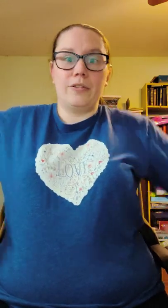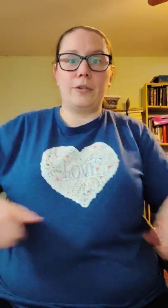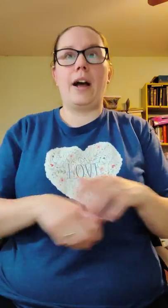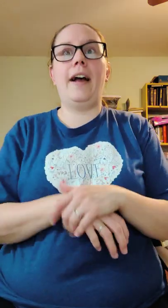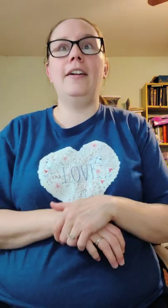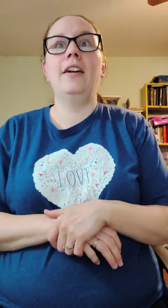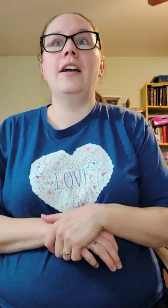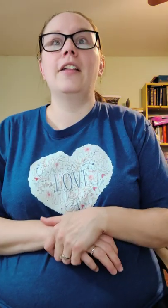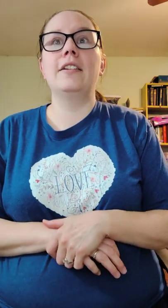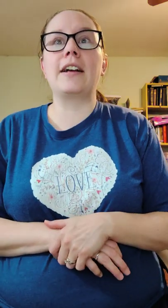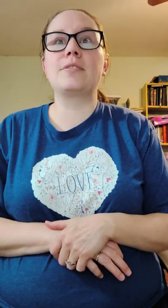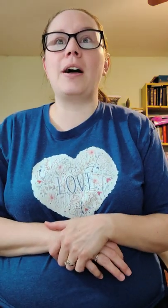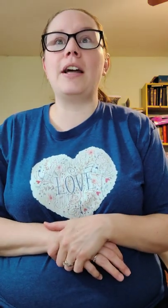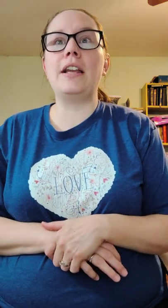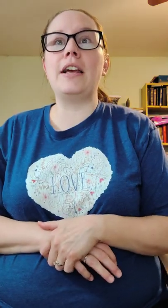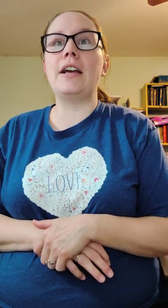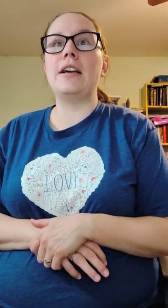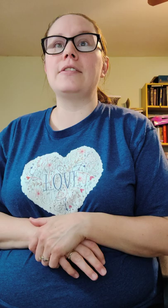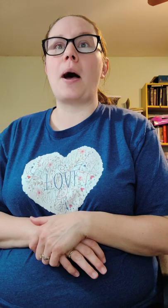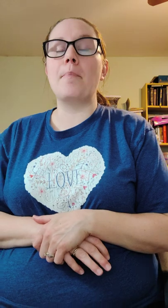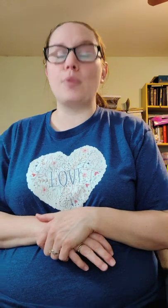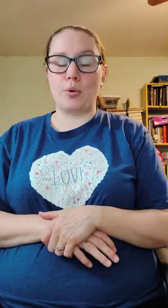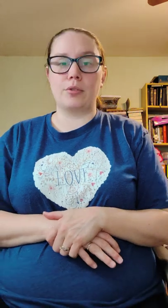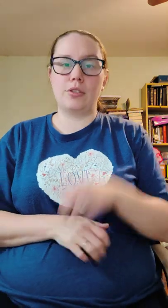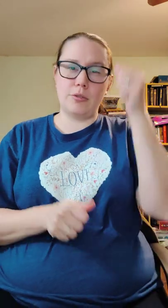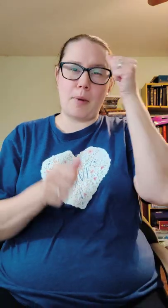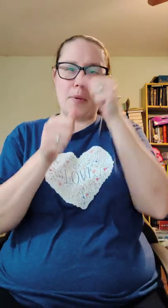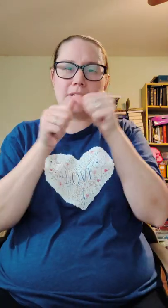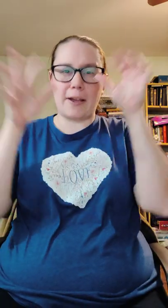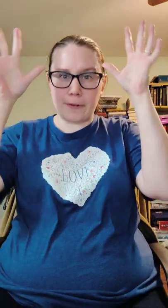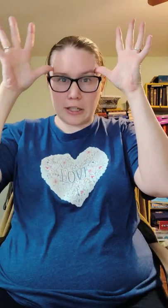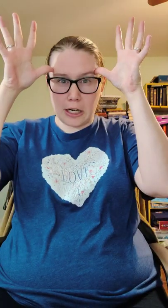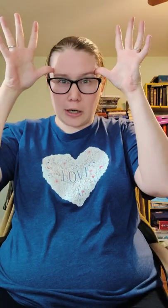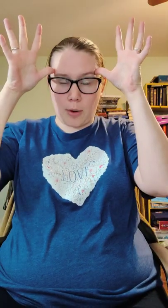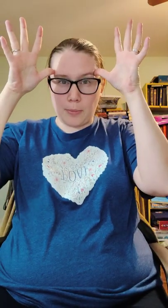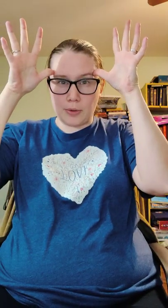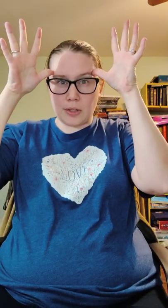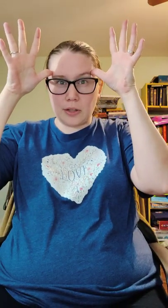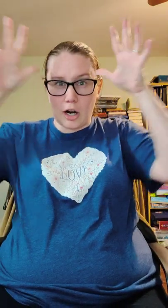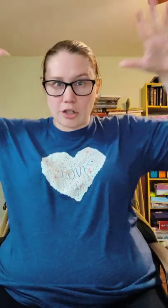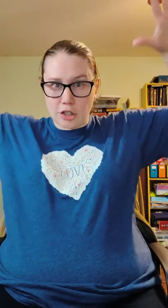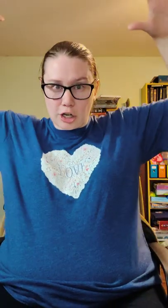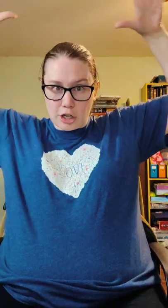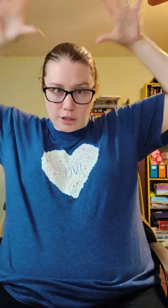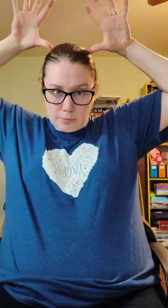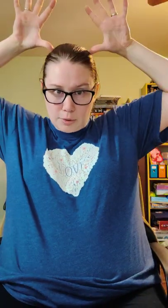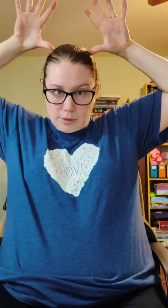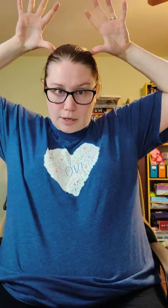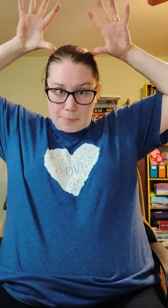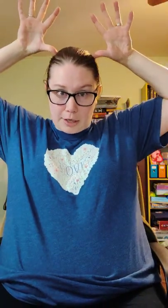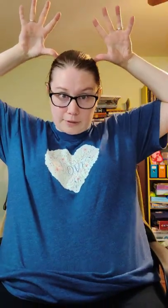Okay. The next one is moose. Do you remember the sign for deer? Well, moose are larger. Moose are up here.